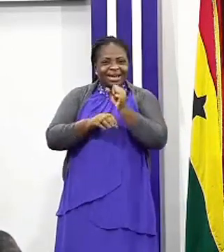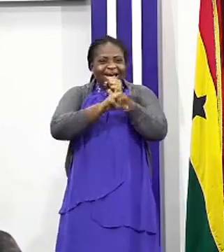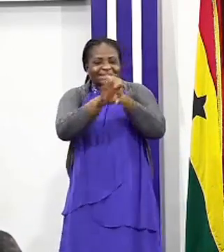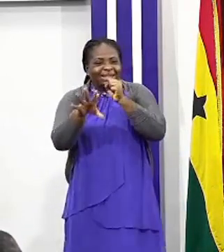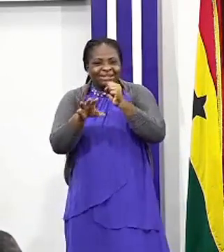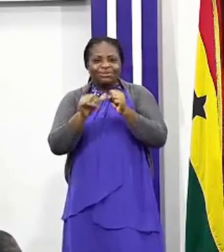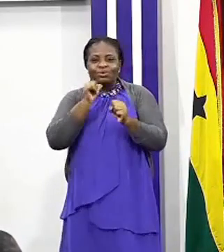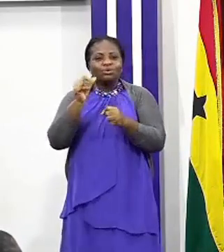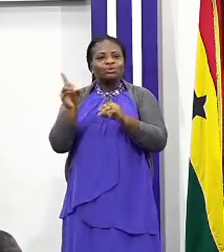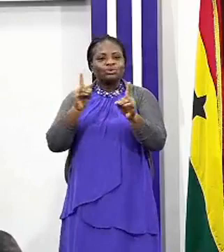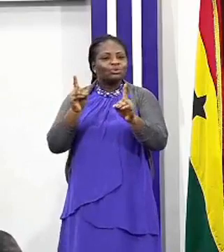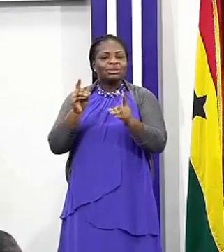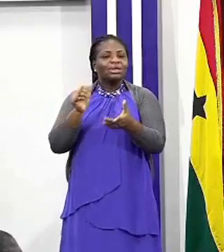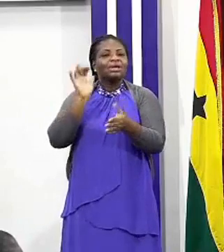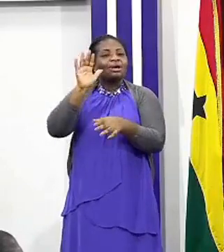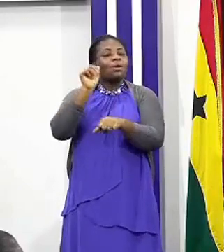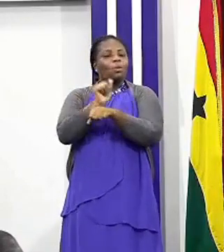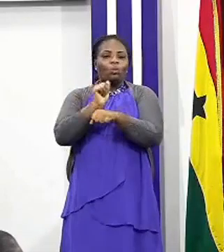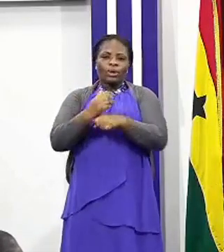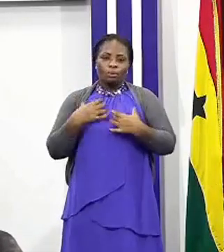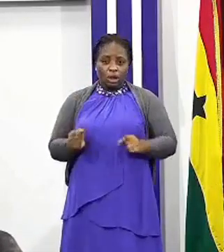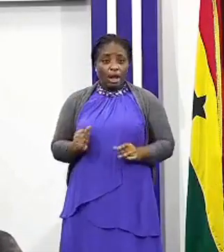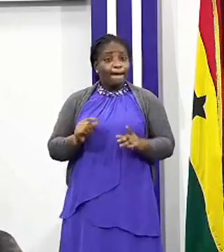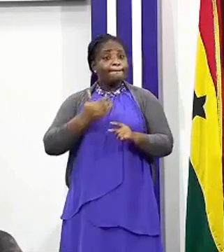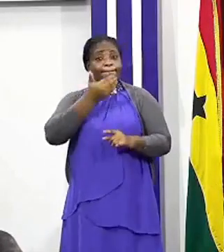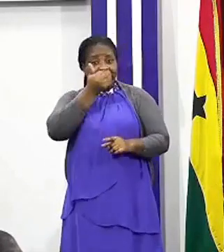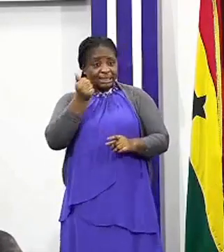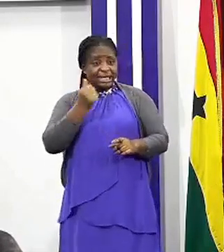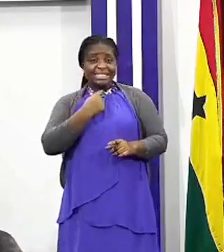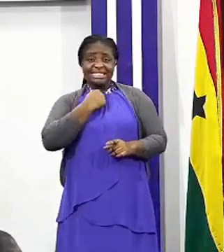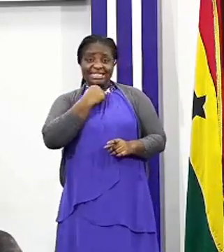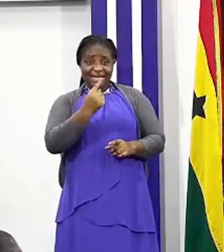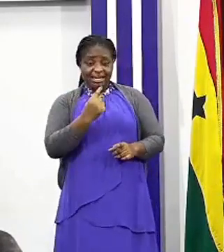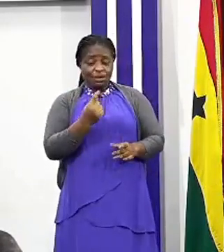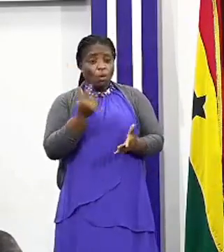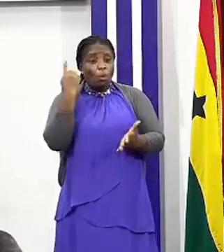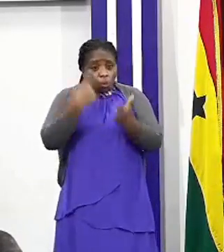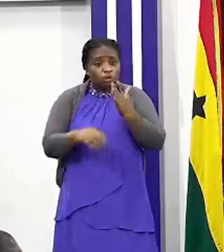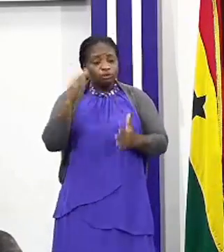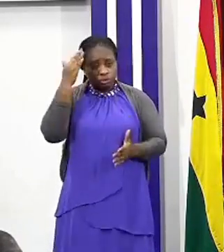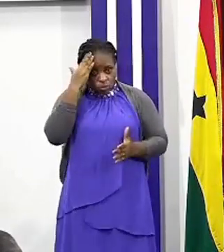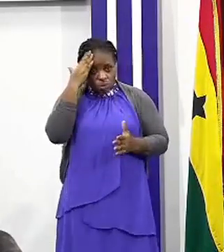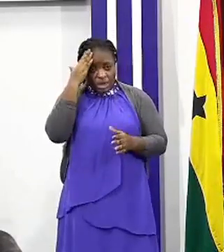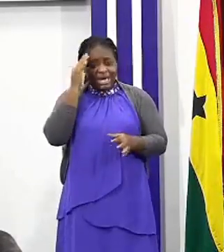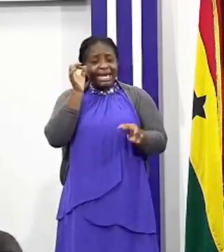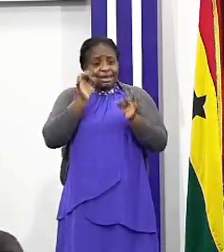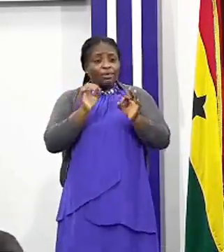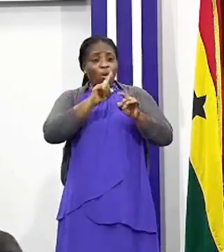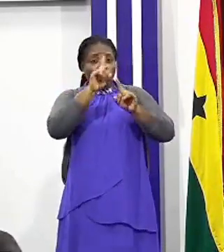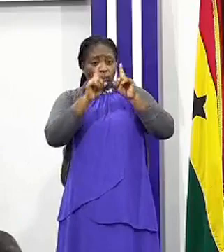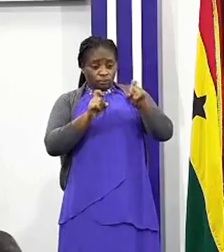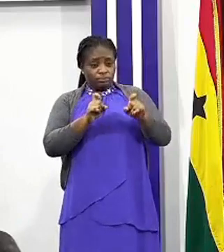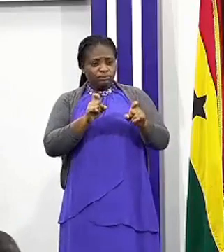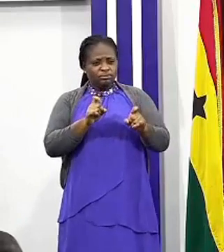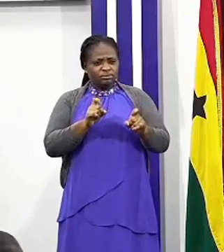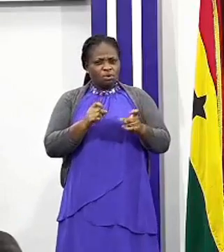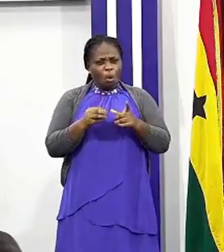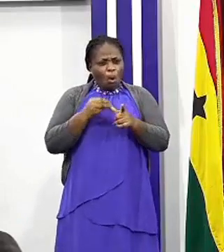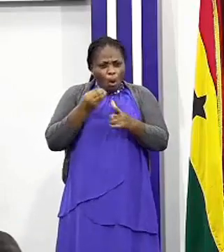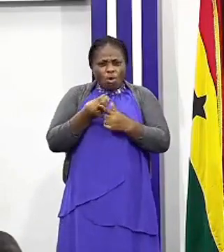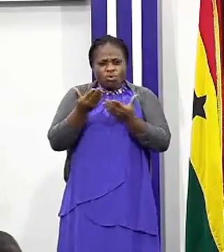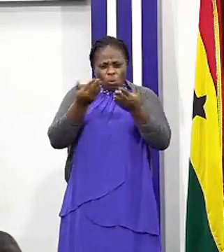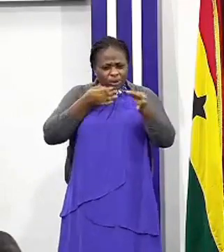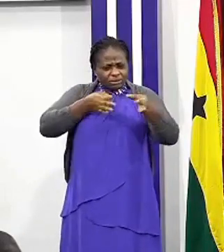ti be seremo ye nka bia ye hu ko bi wo ha ye mbisa ko san no ne ba na dwen kire a ye mfa epet